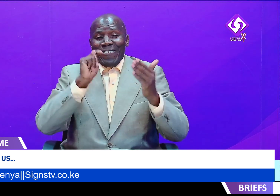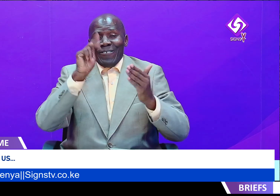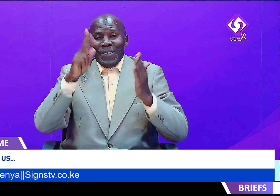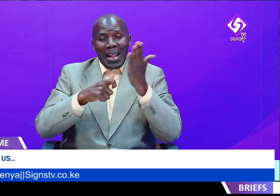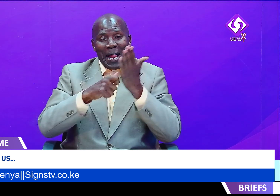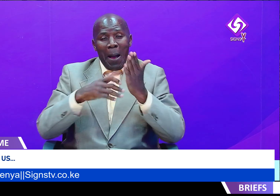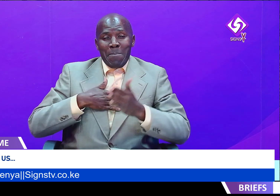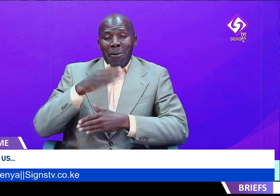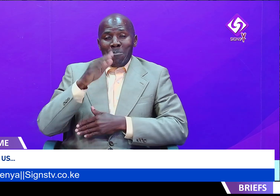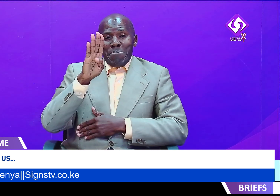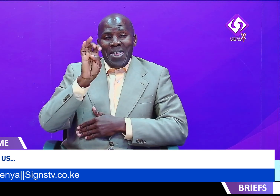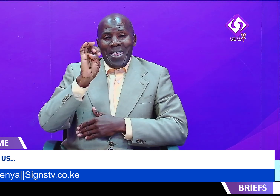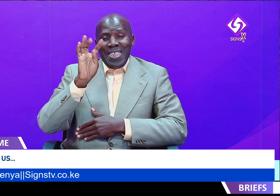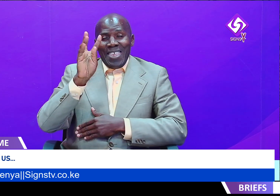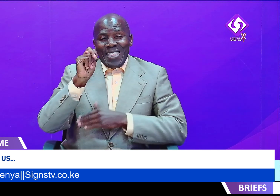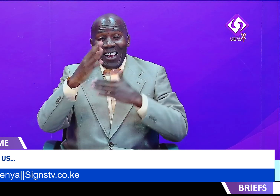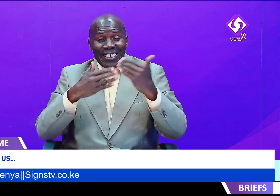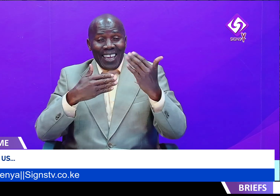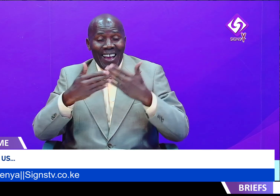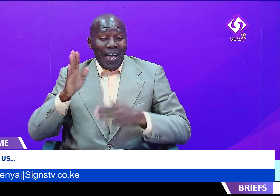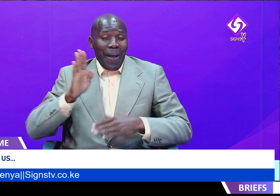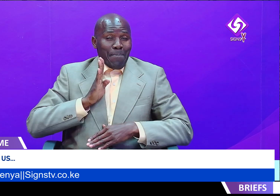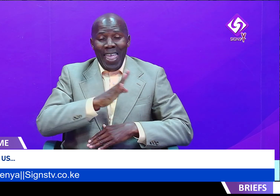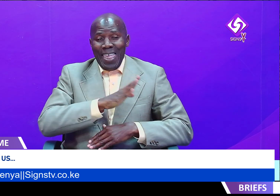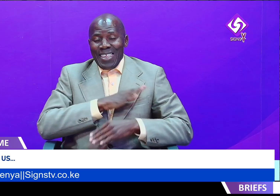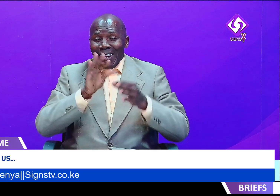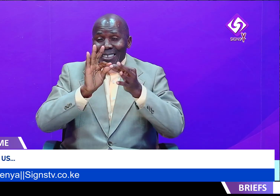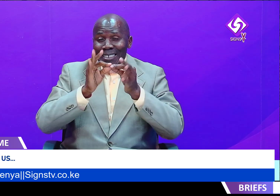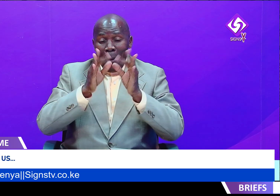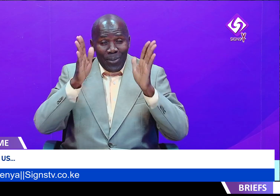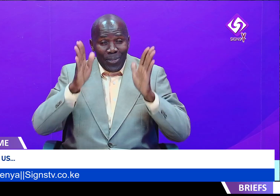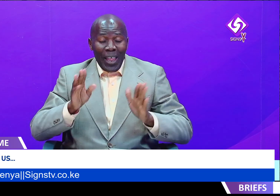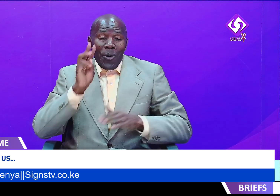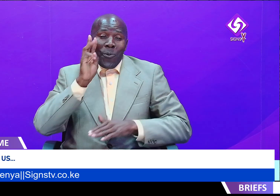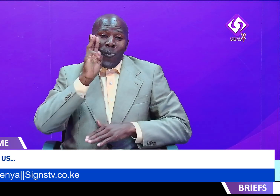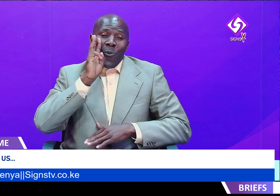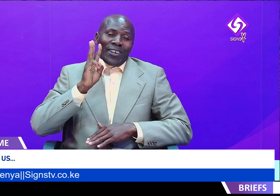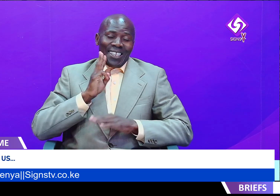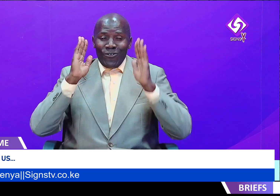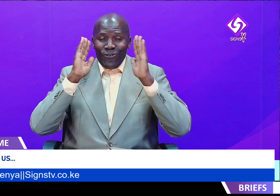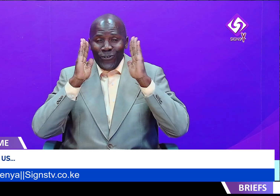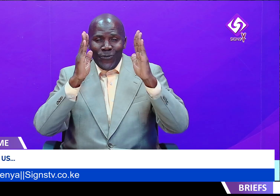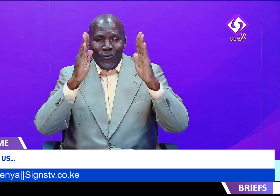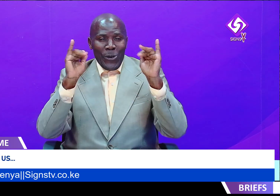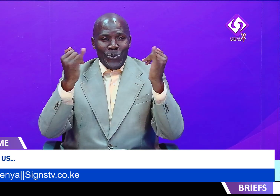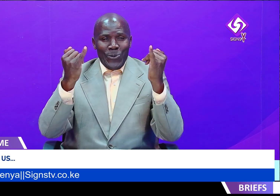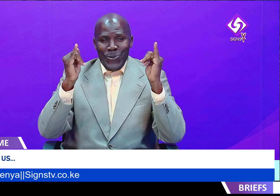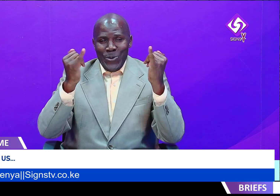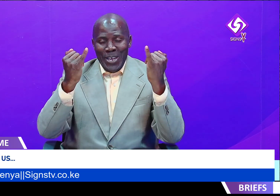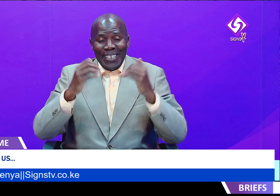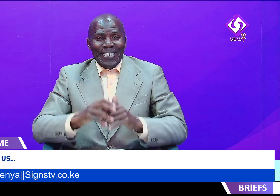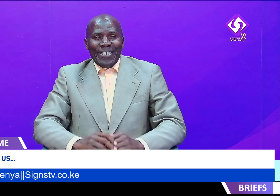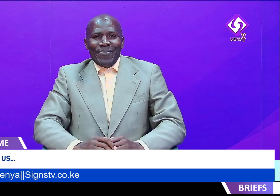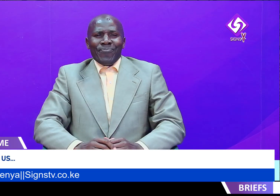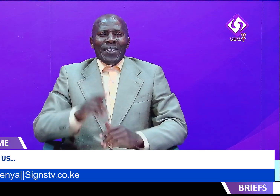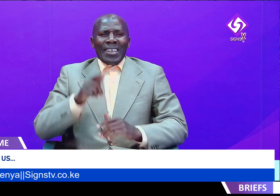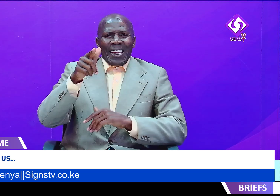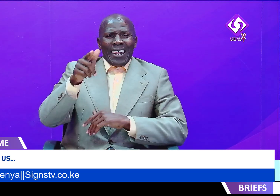Hello viewers, welcome to Science TV. My name is Ben Murangai and our sign language interpreter is